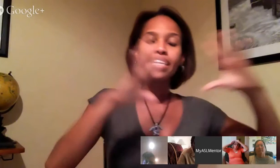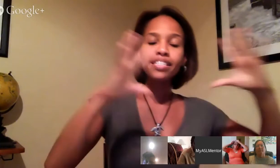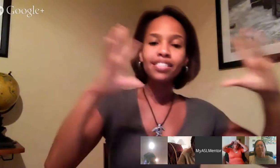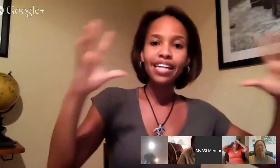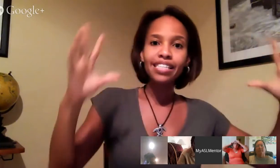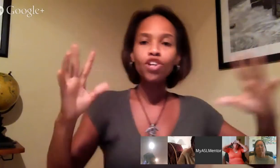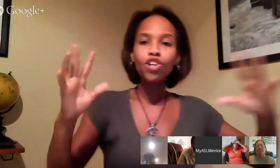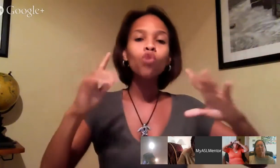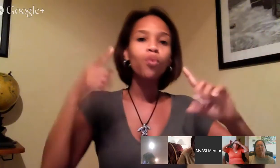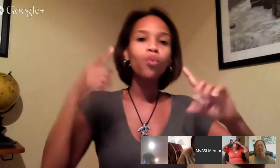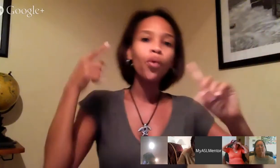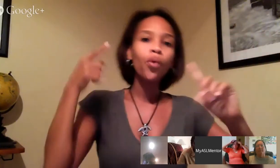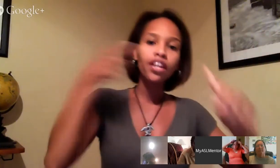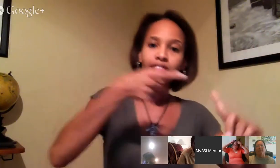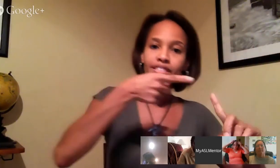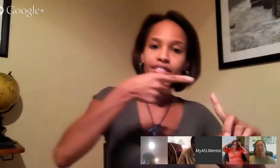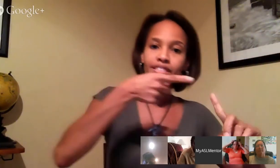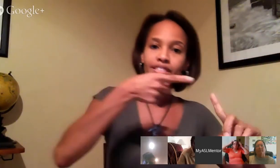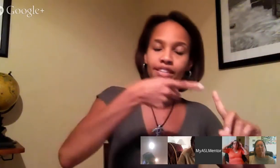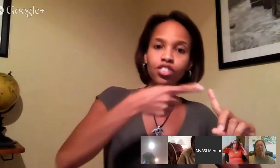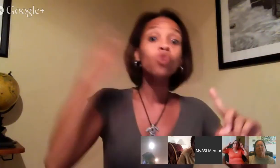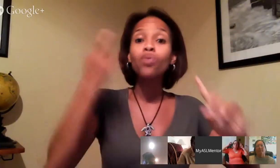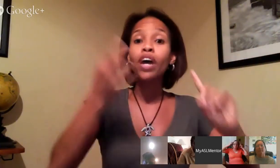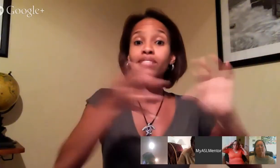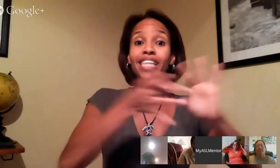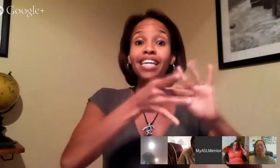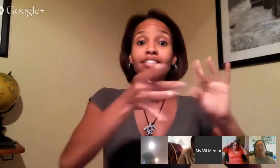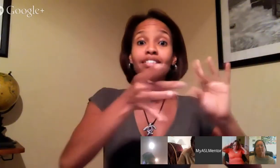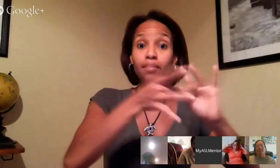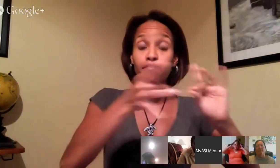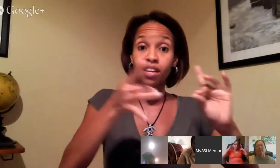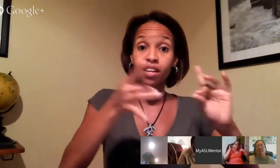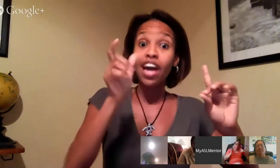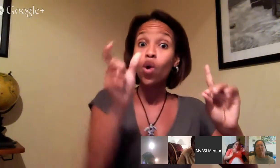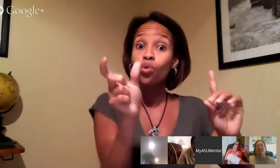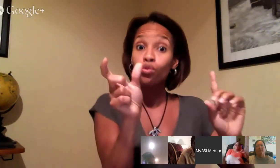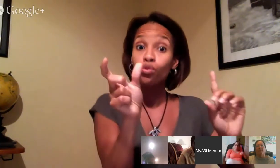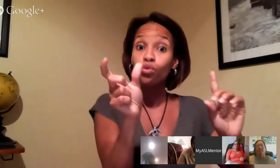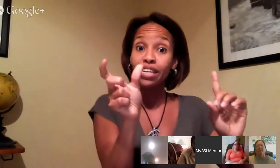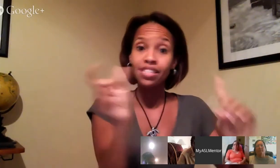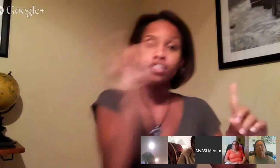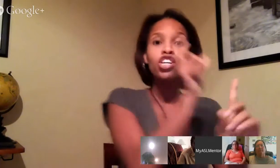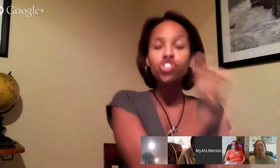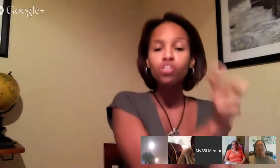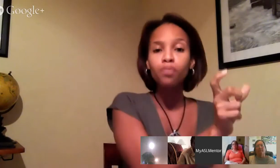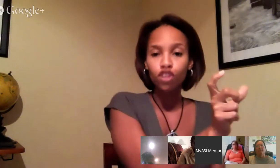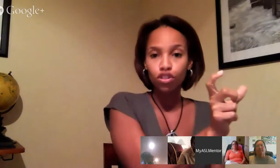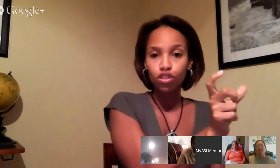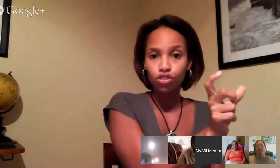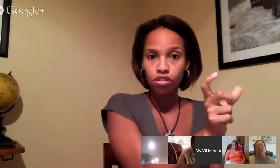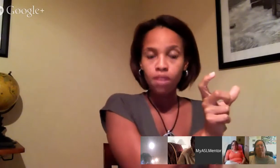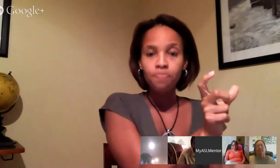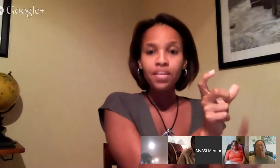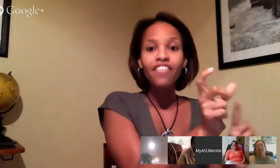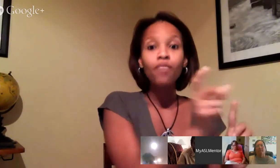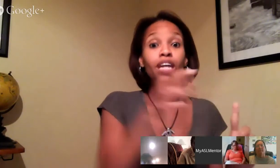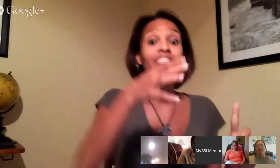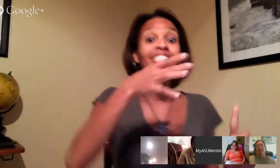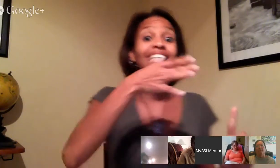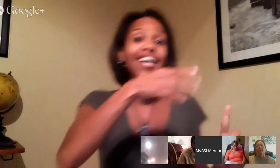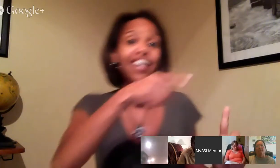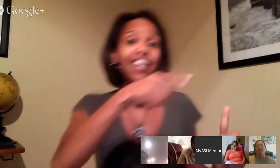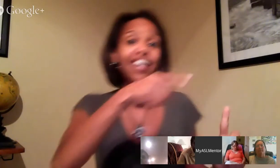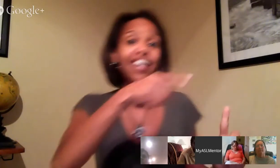biggest idea, the whole point of the sentence, the whole reason why I'm saying something, that whole reason should be first. And then what